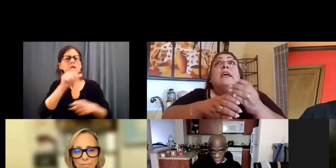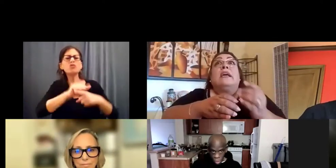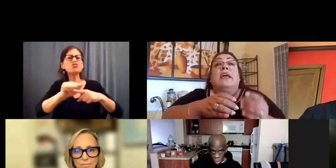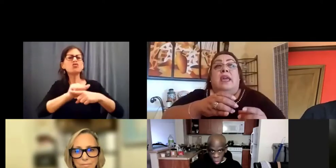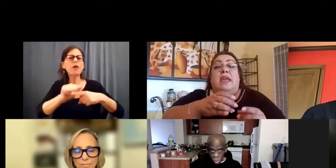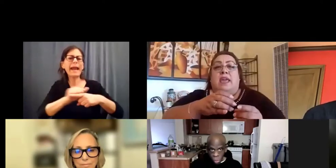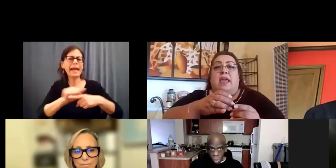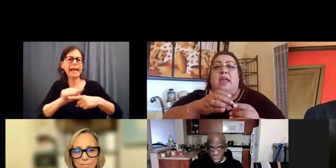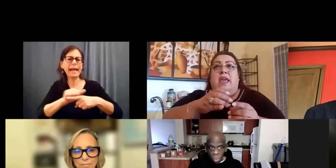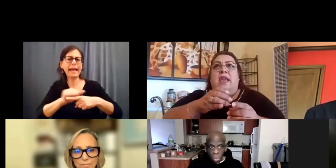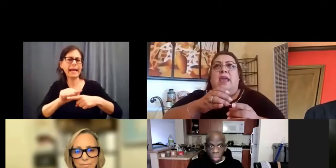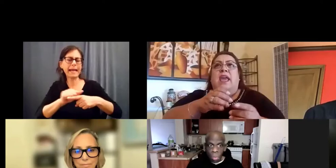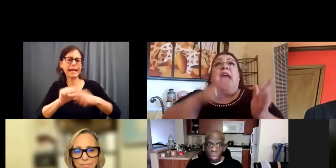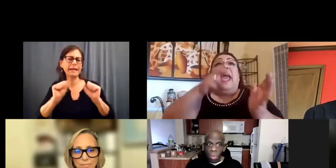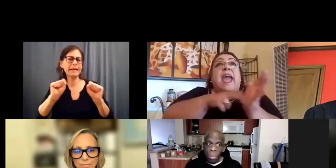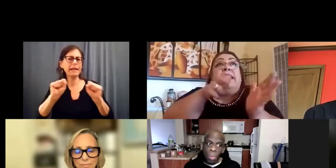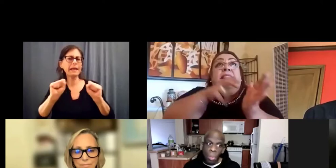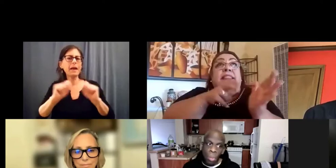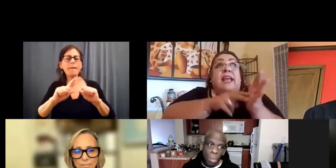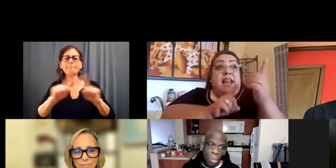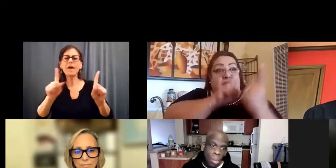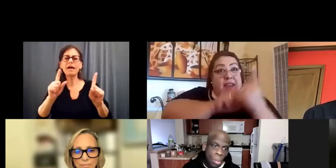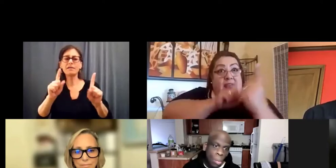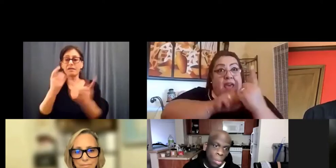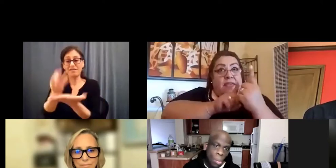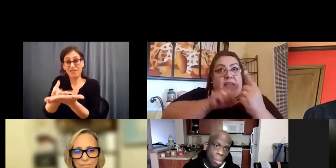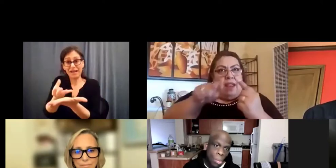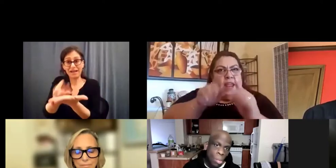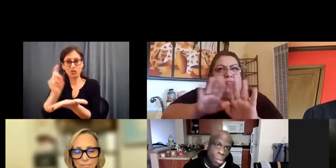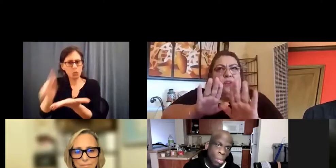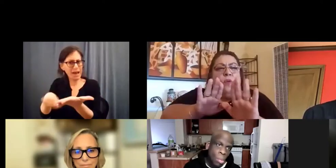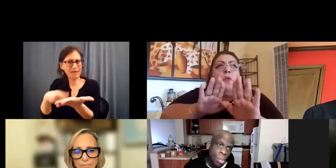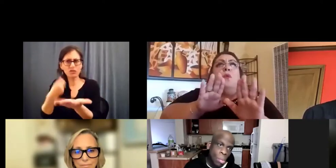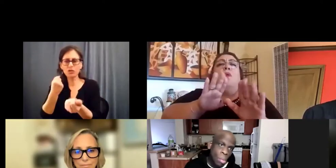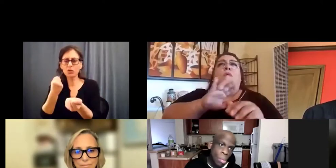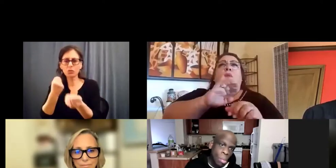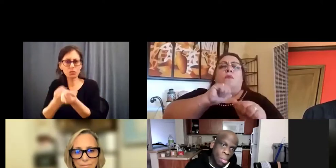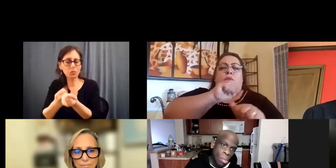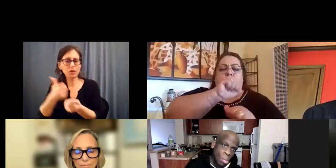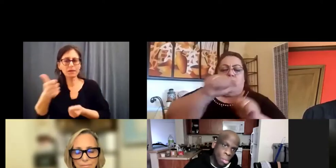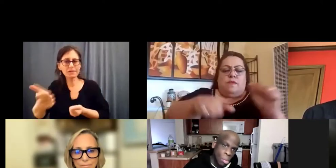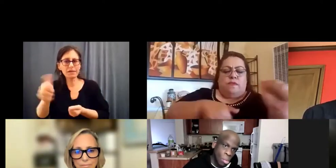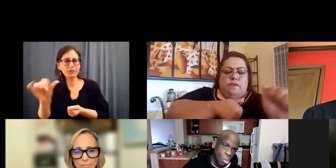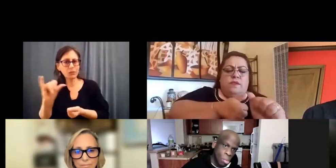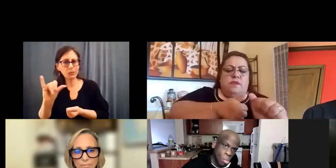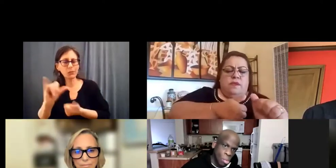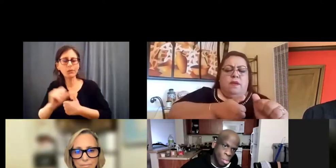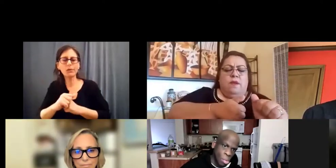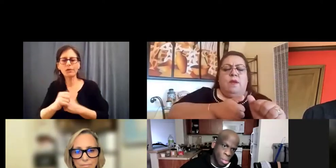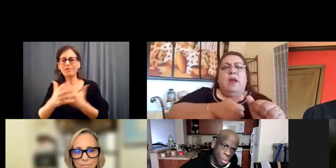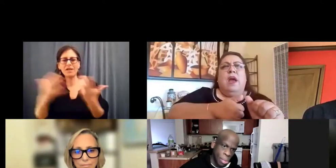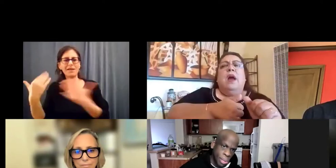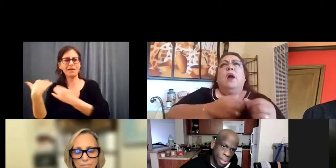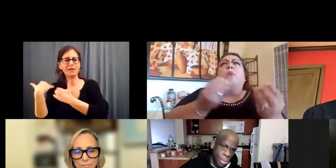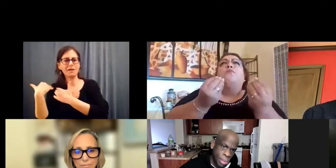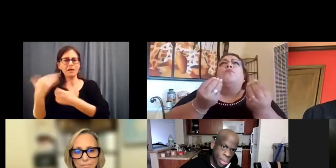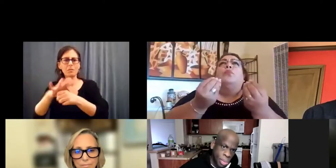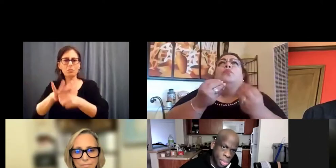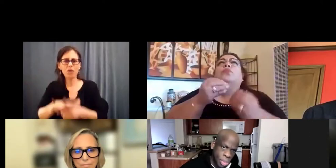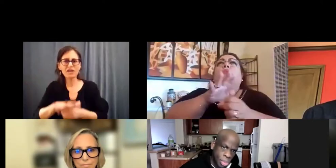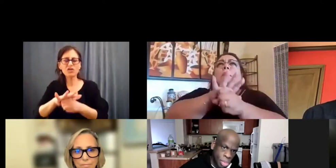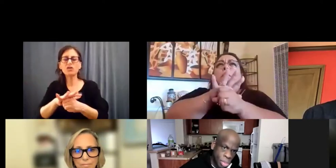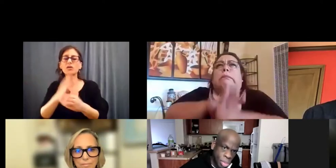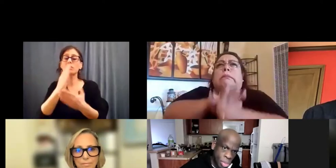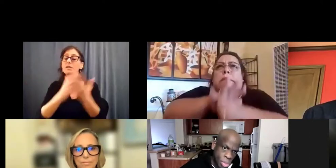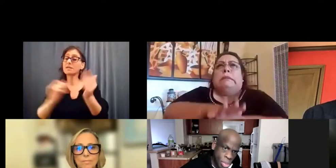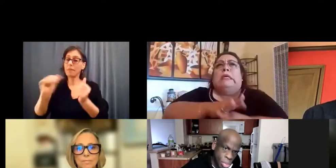but you have to financially support yourself. So with that said, you know, it's a lot of pressure. Some athletes